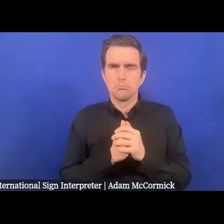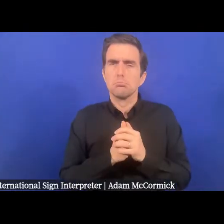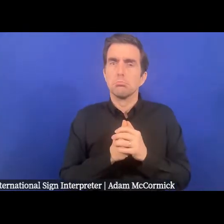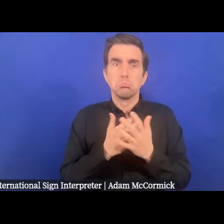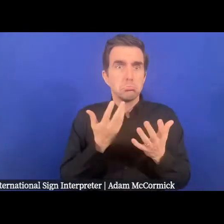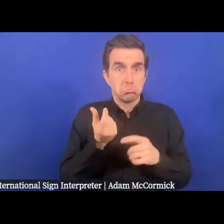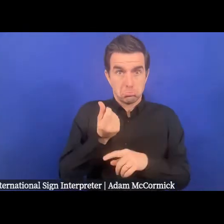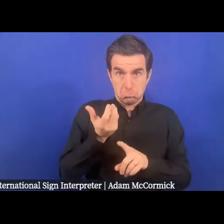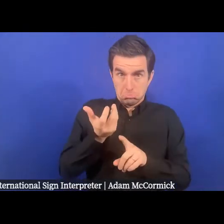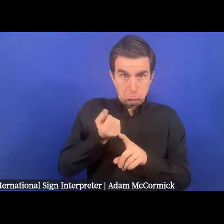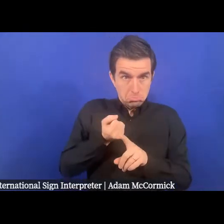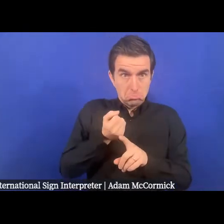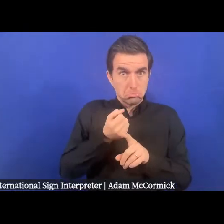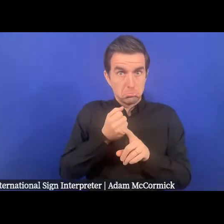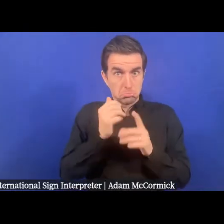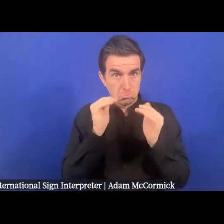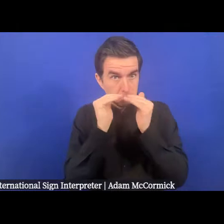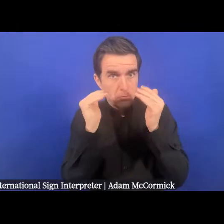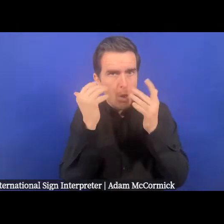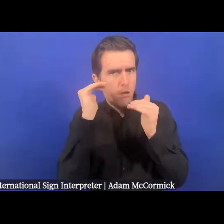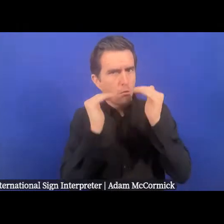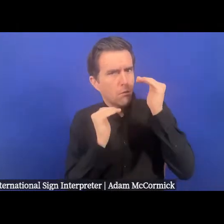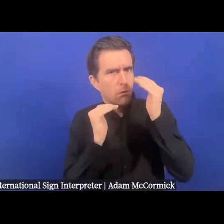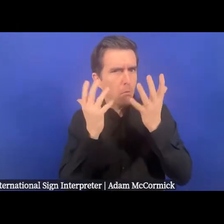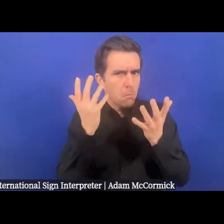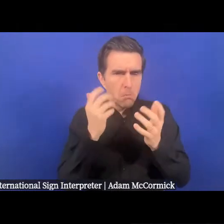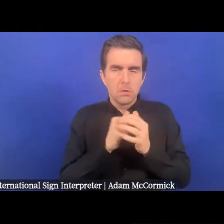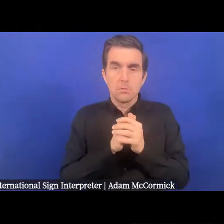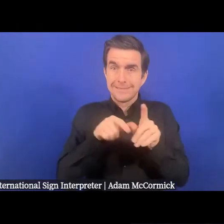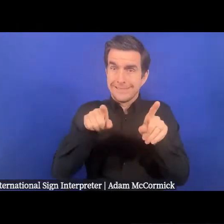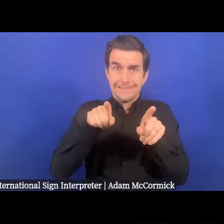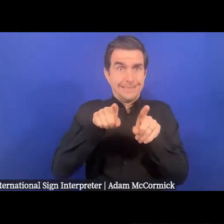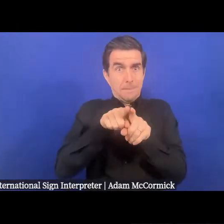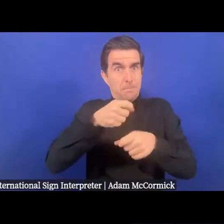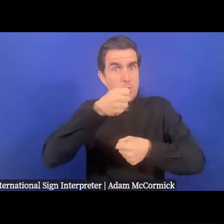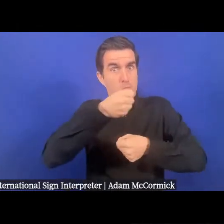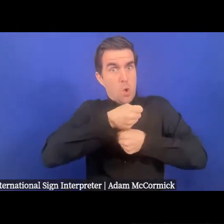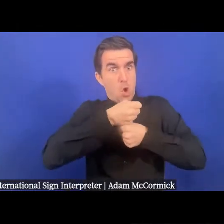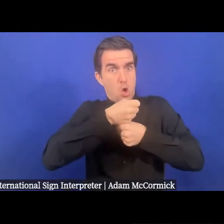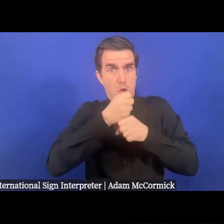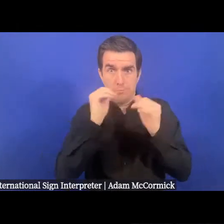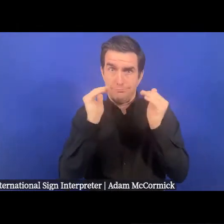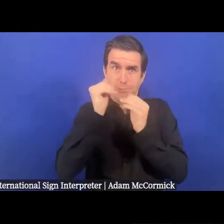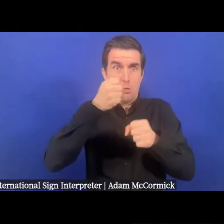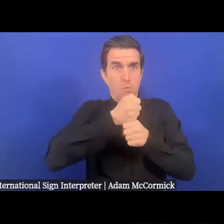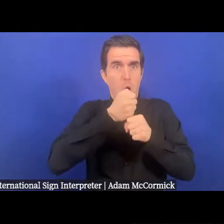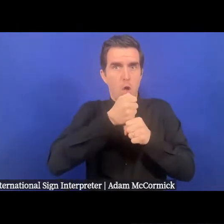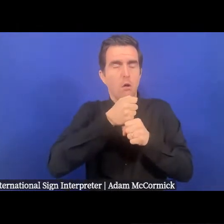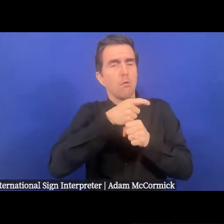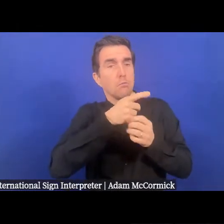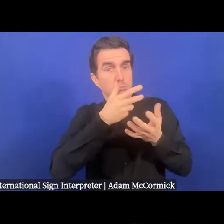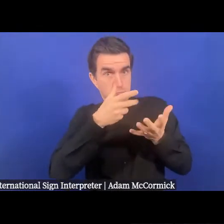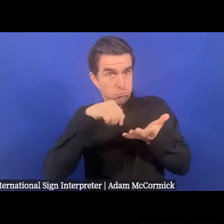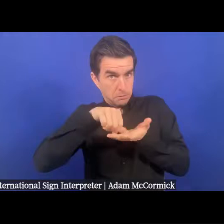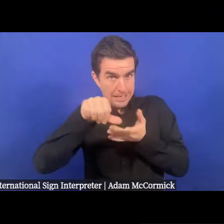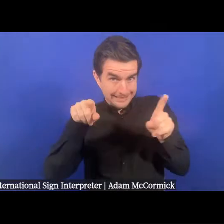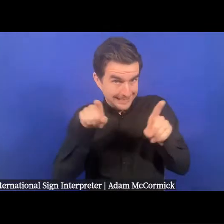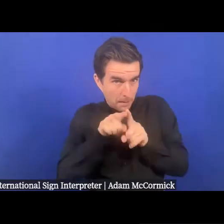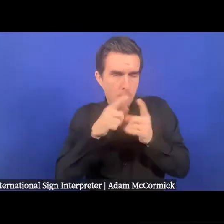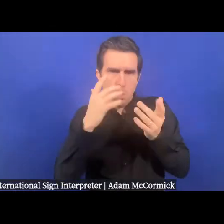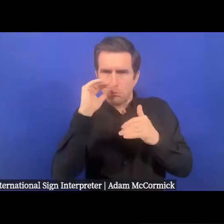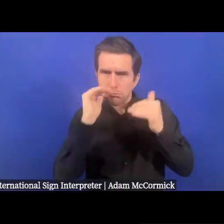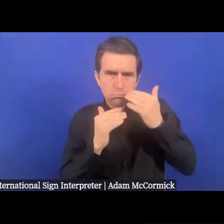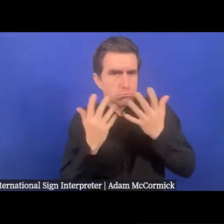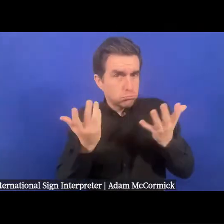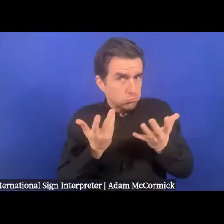about the barriers. What are those barriers to women's participation? And it's important to note, for example,